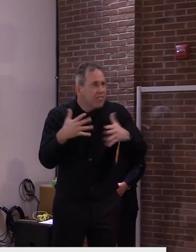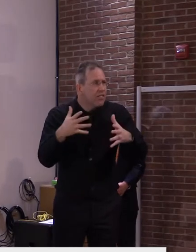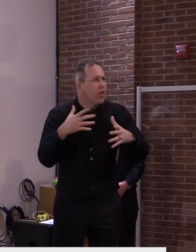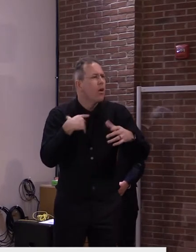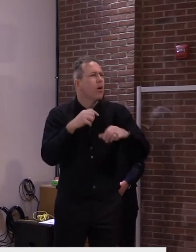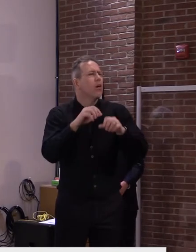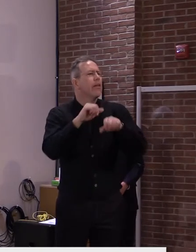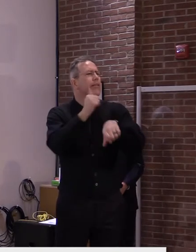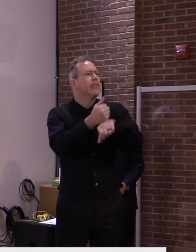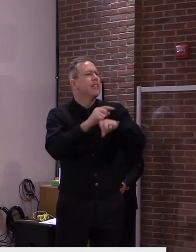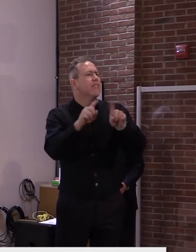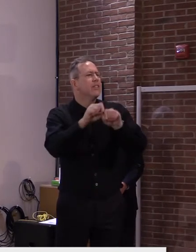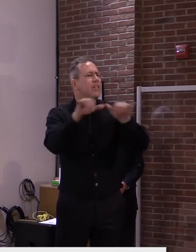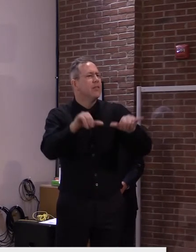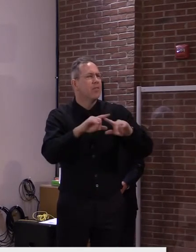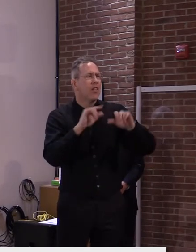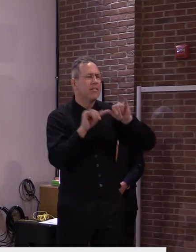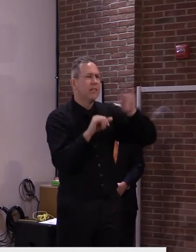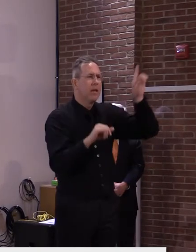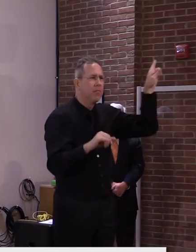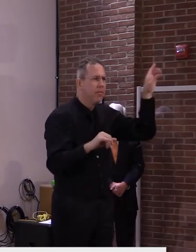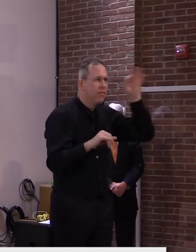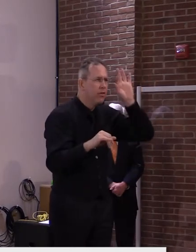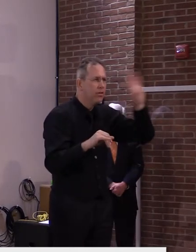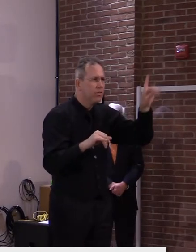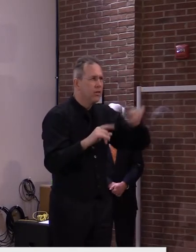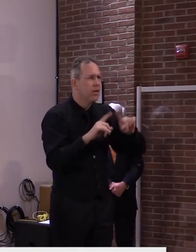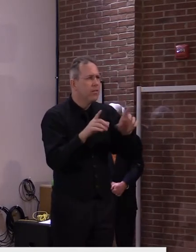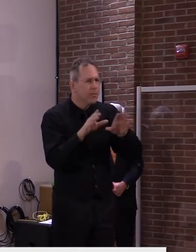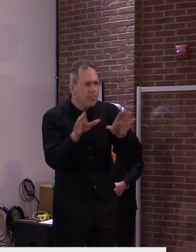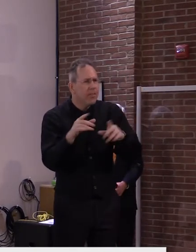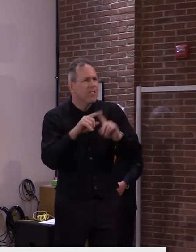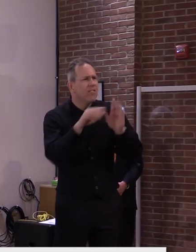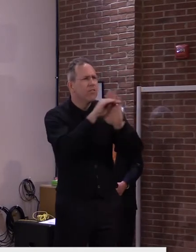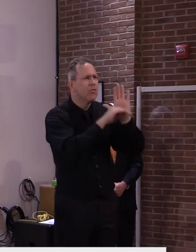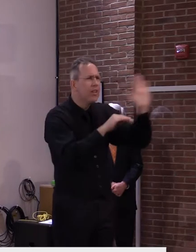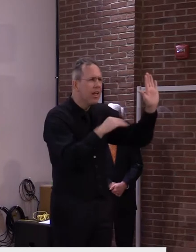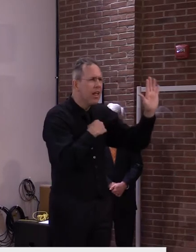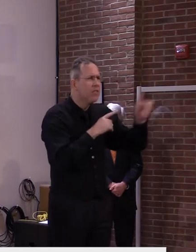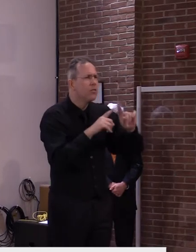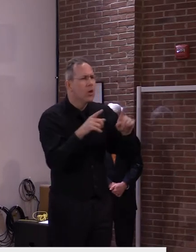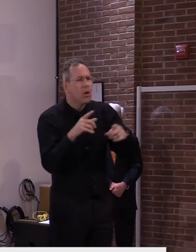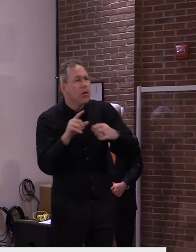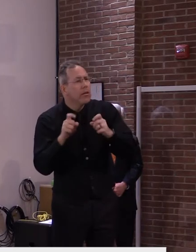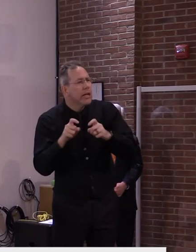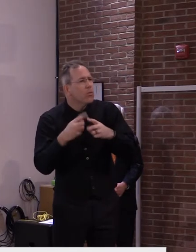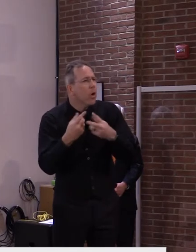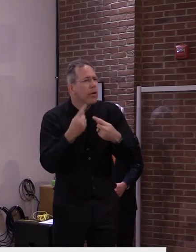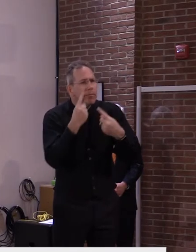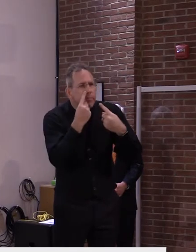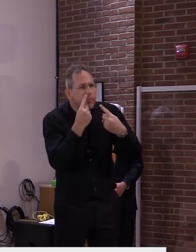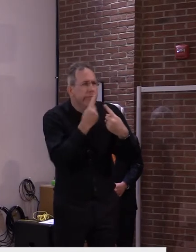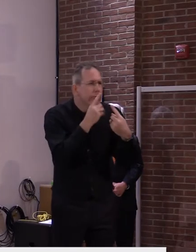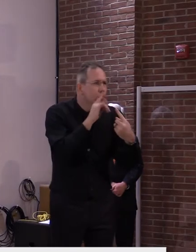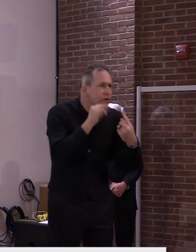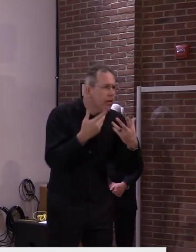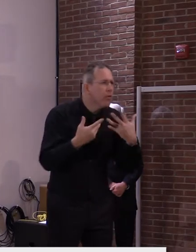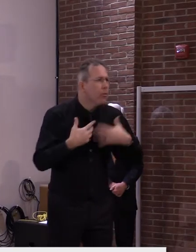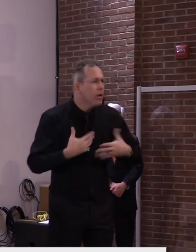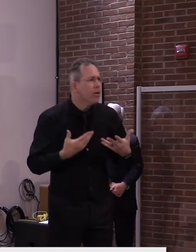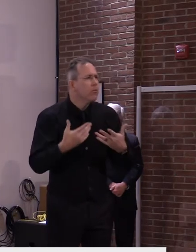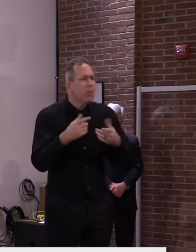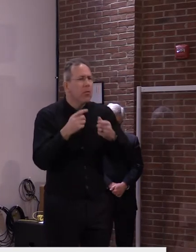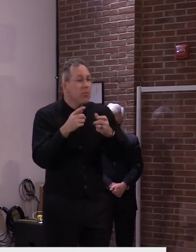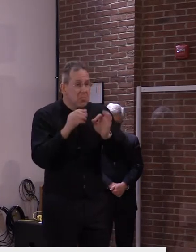a long-term care facility can move from a lower phase to a higher phase and improve all of those things